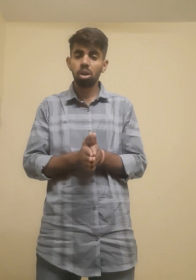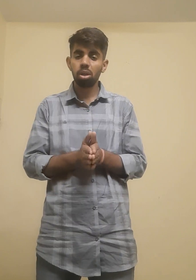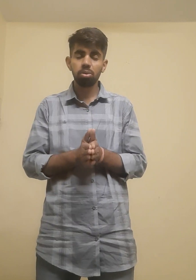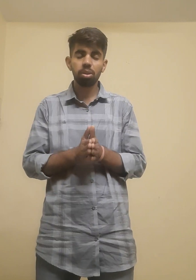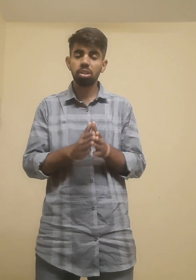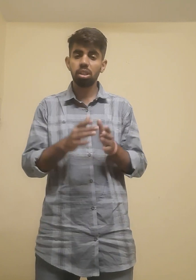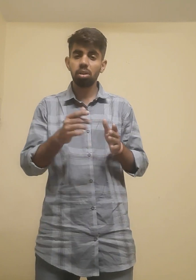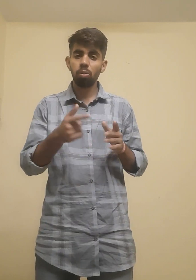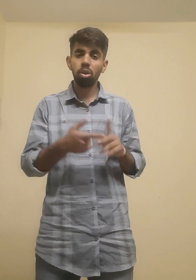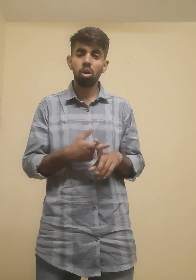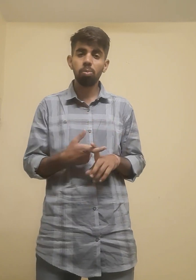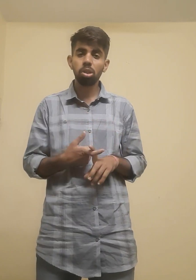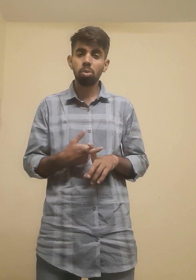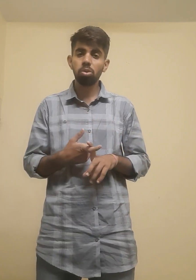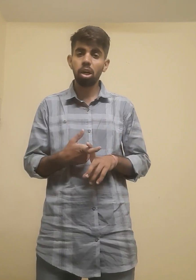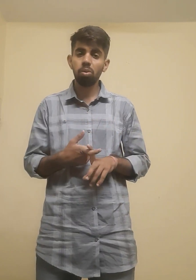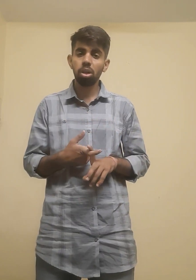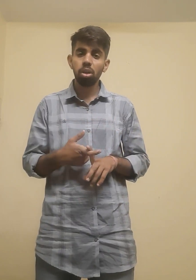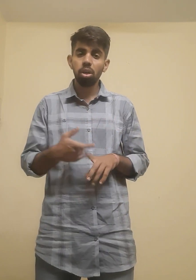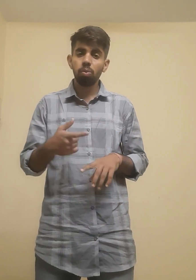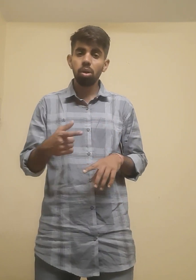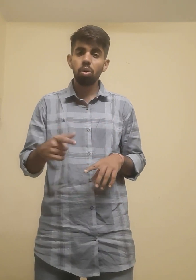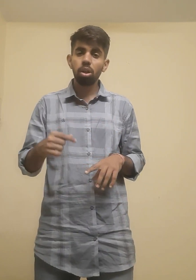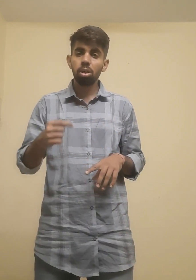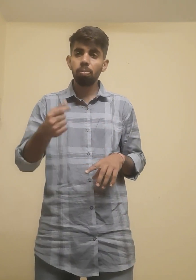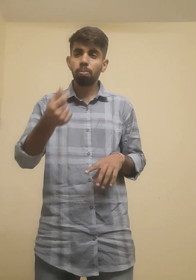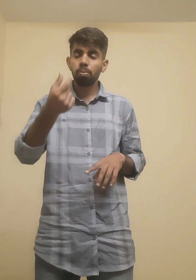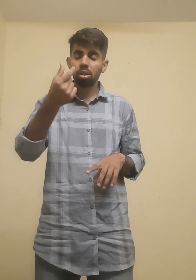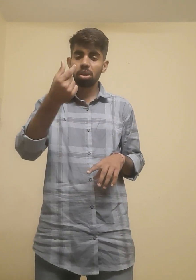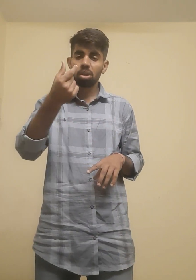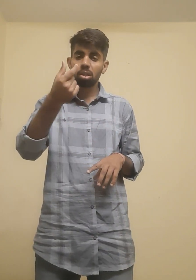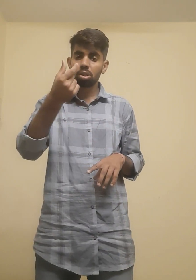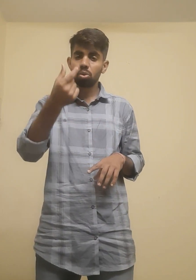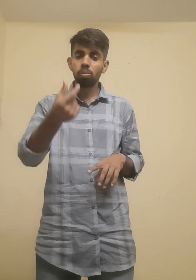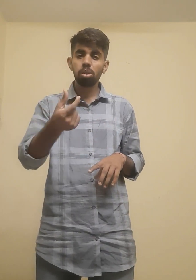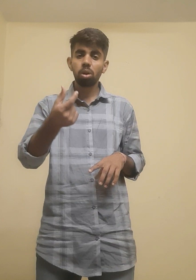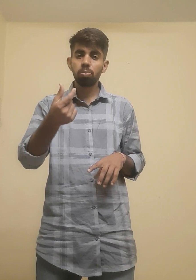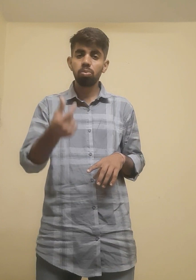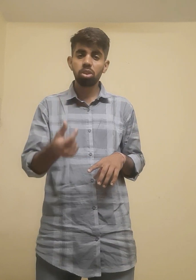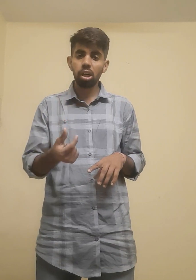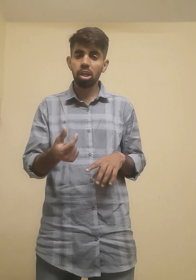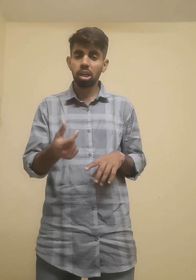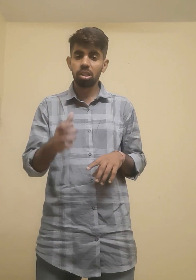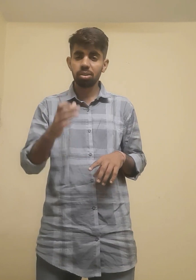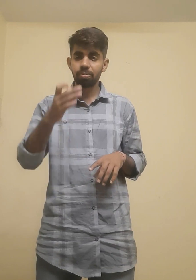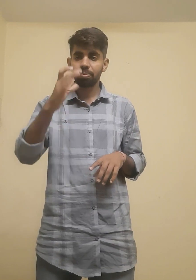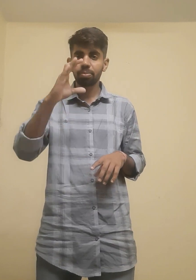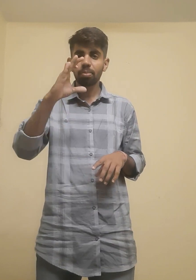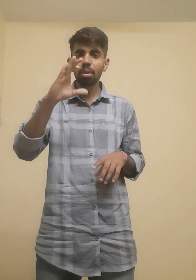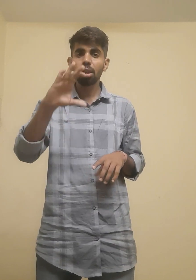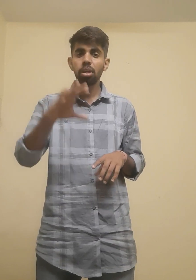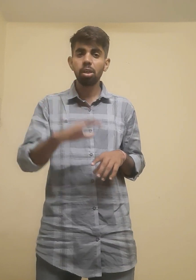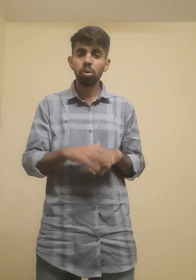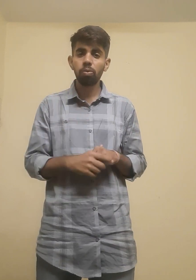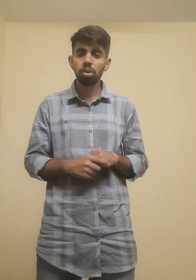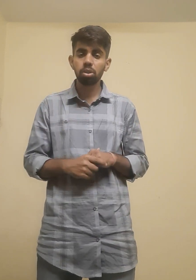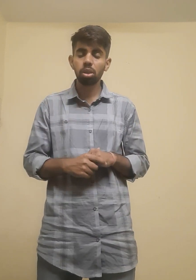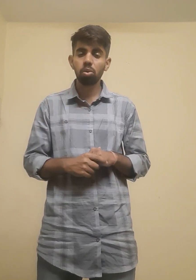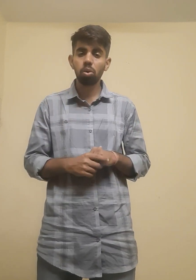when we can say when the object of child will call the show method of child class, it will first control go